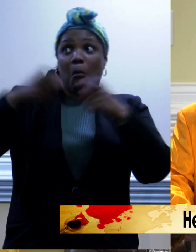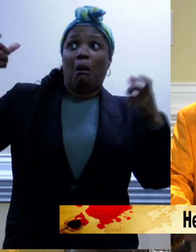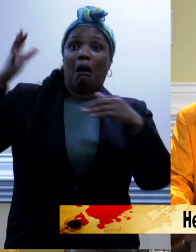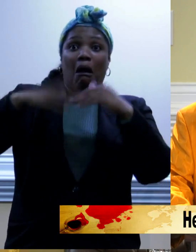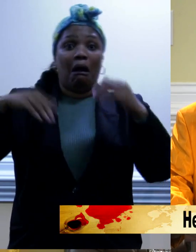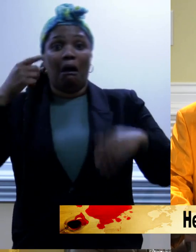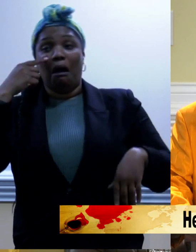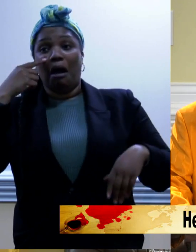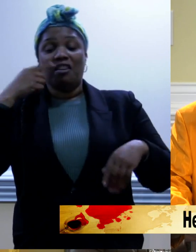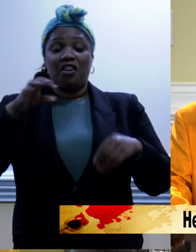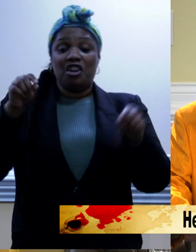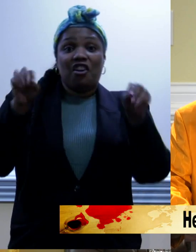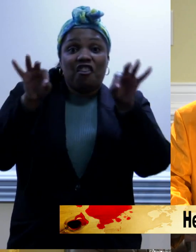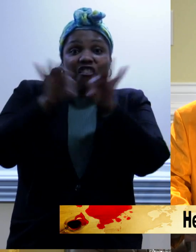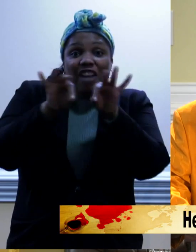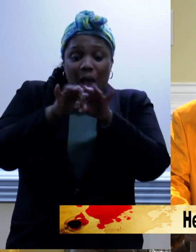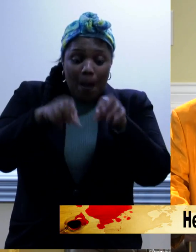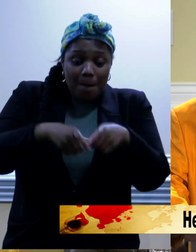other one.